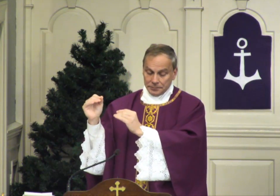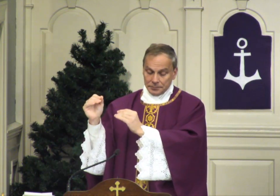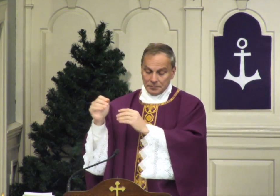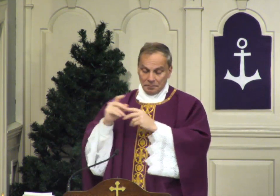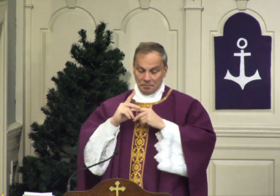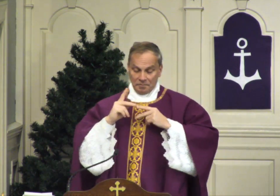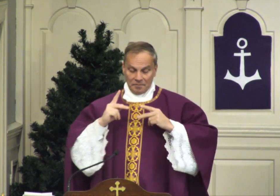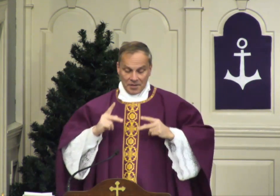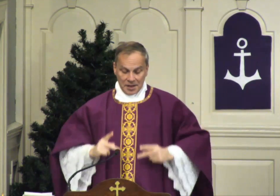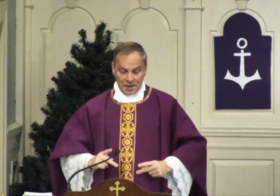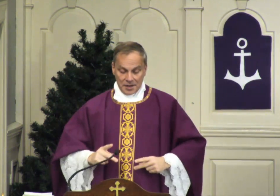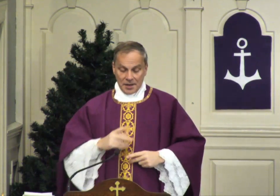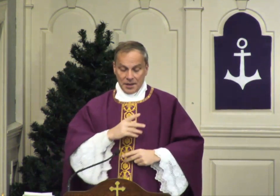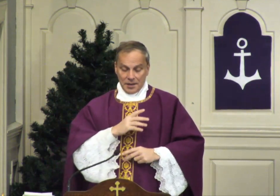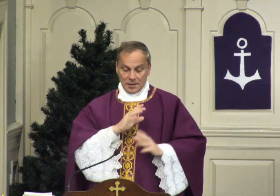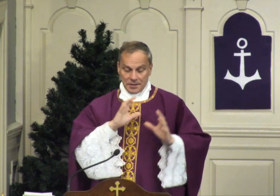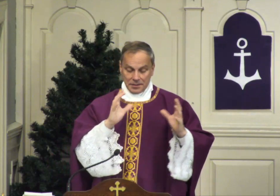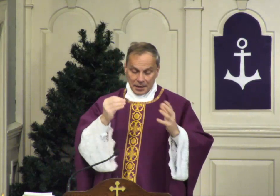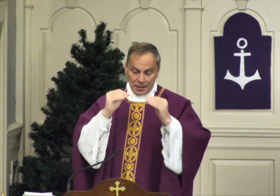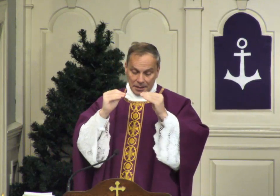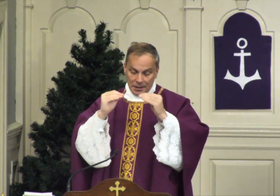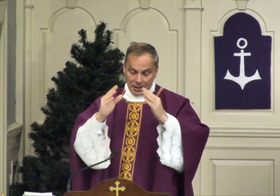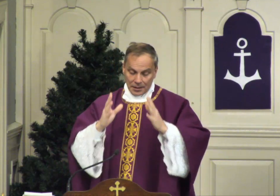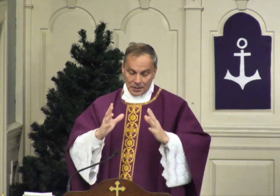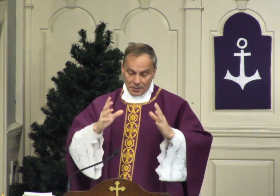One day, as Jesus was teaching,